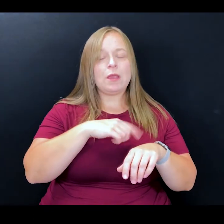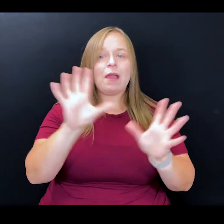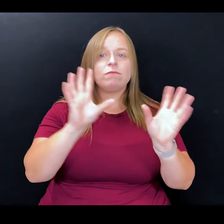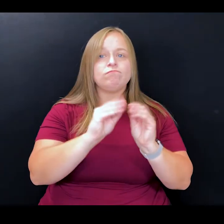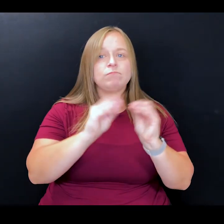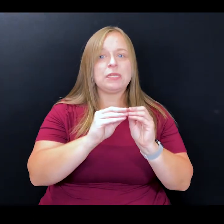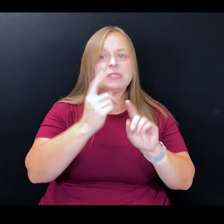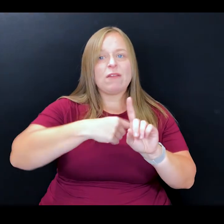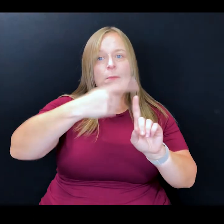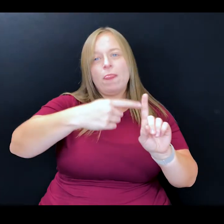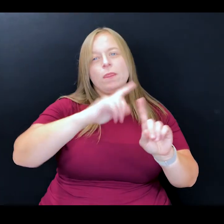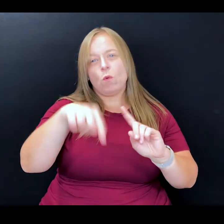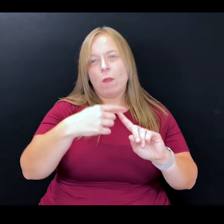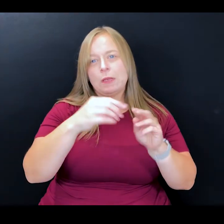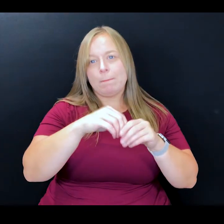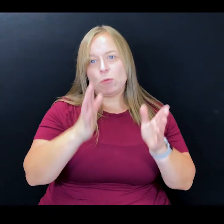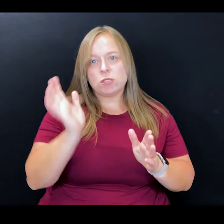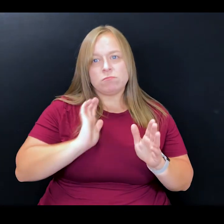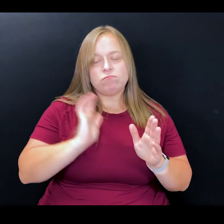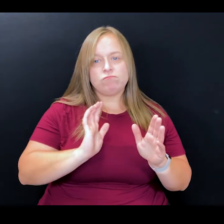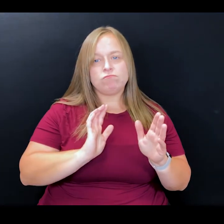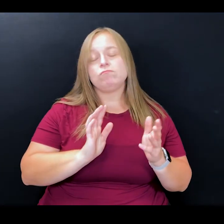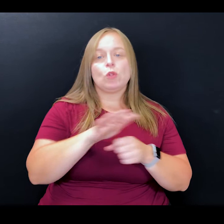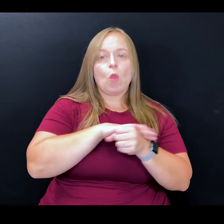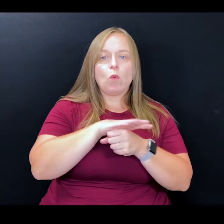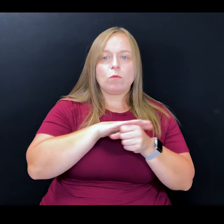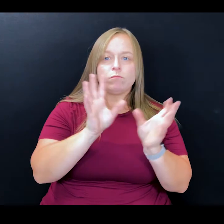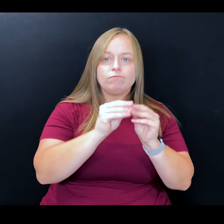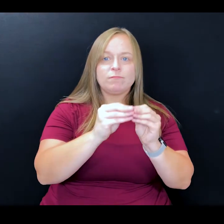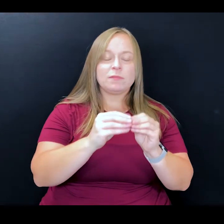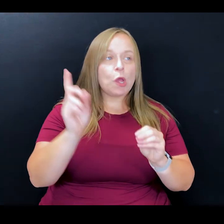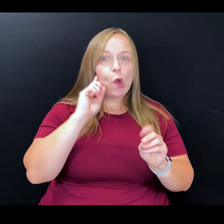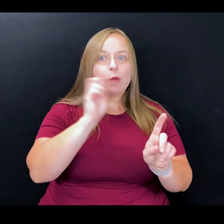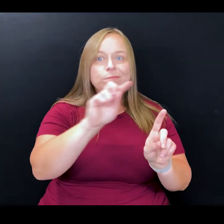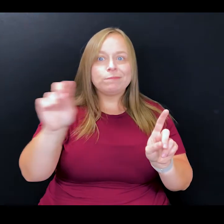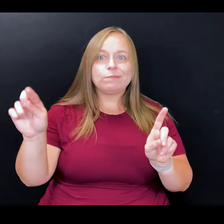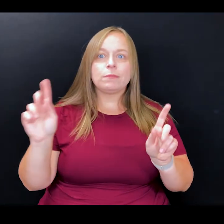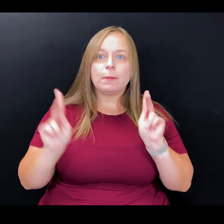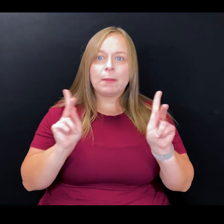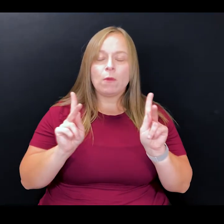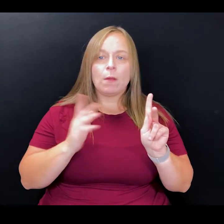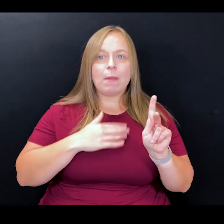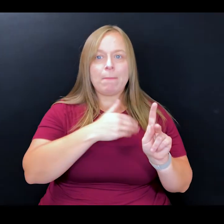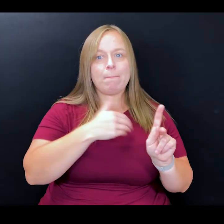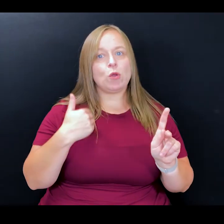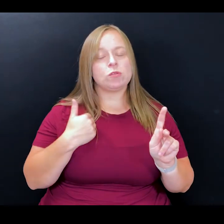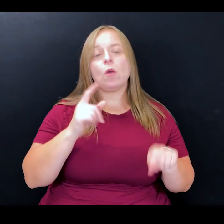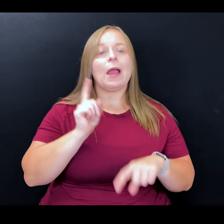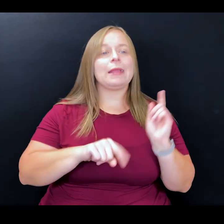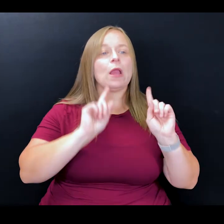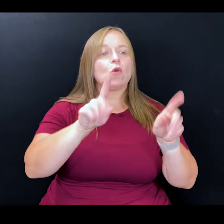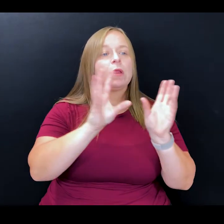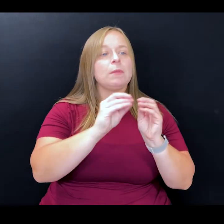hold chapter meetings every month when we're able to meet in the community. How many times have I heard from my members who